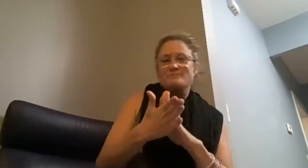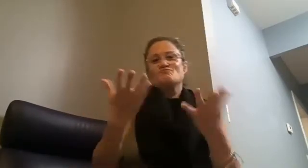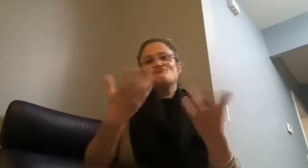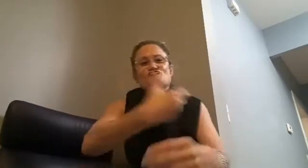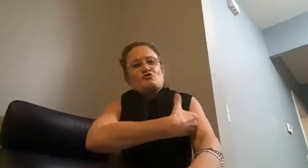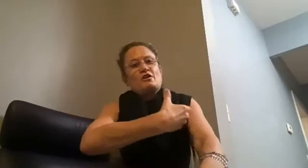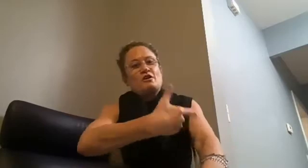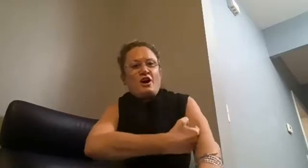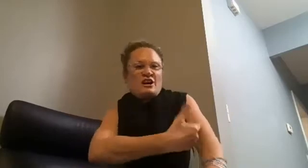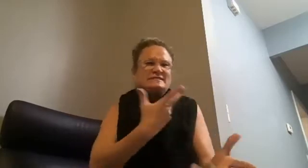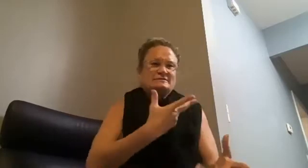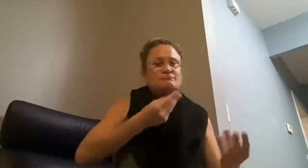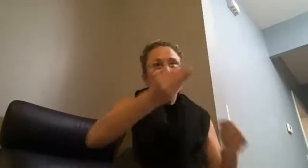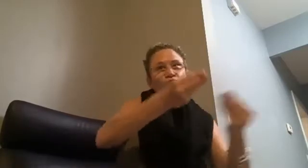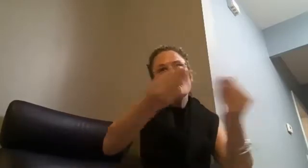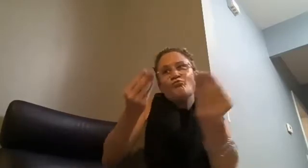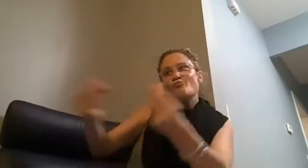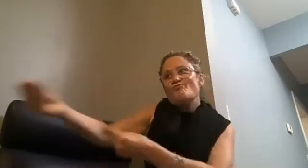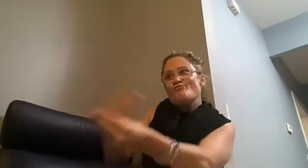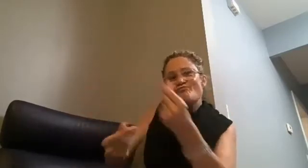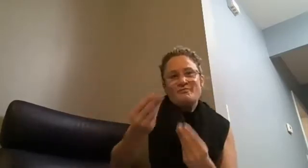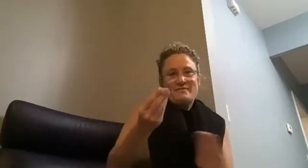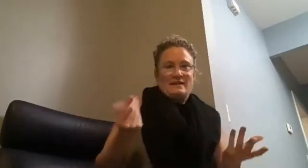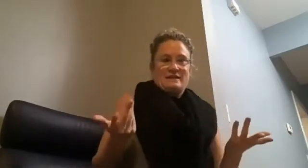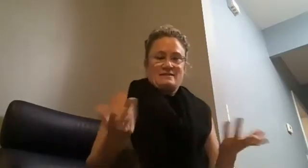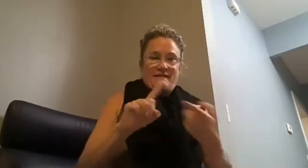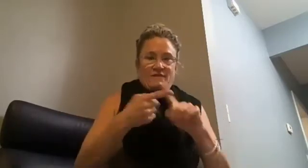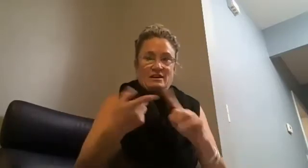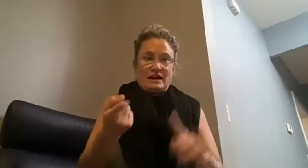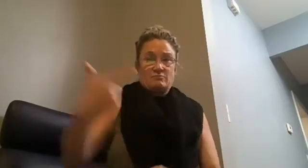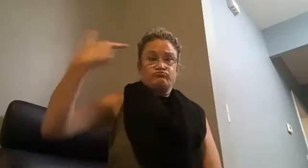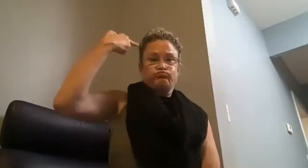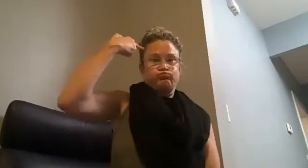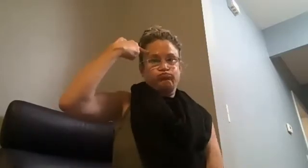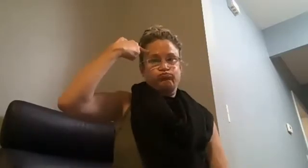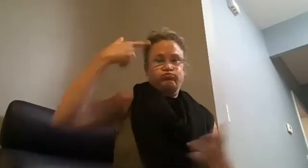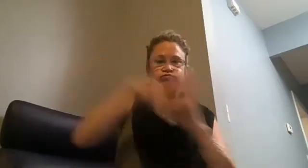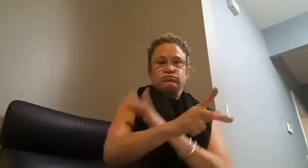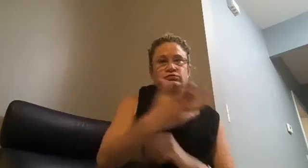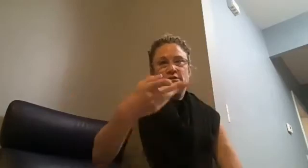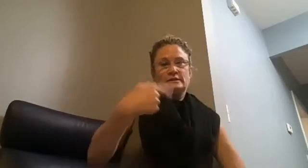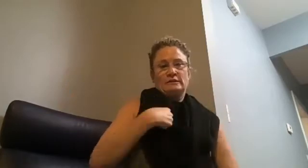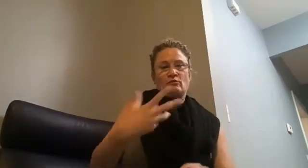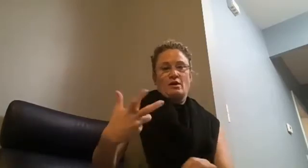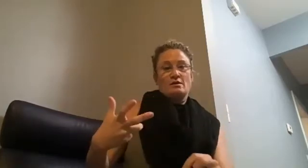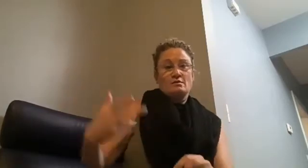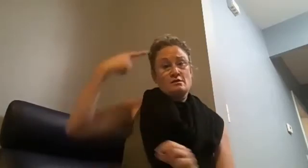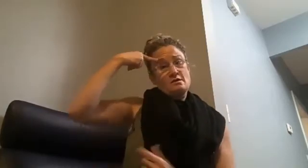sitting in a car next to a friend of mine. That friend was holding a loaded gun to my head and threatening to kill me, which was ultimately making me question our